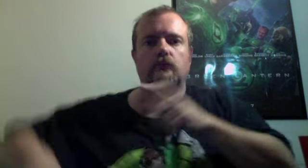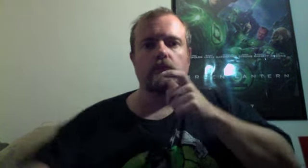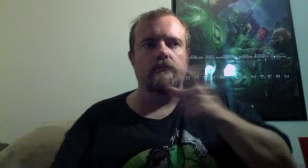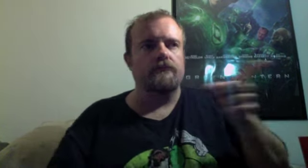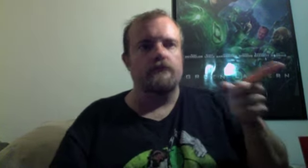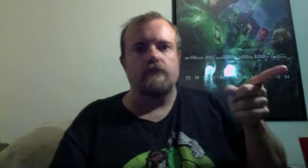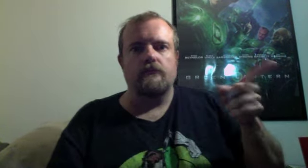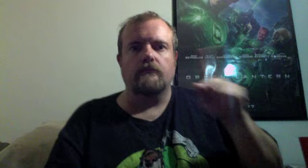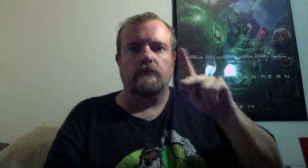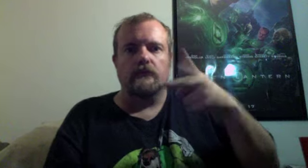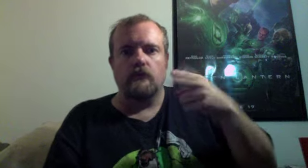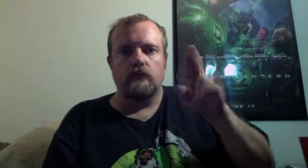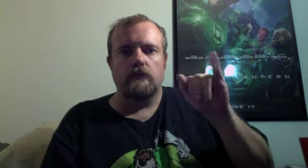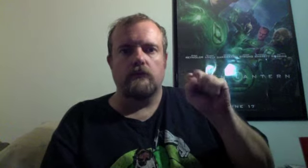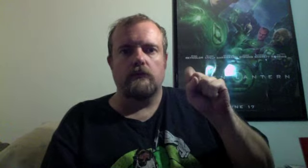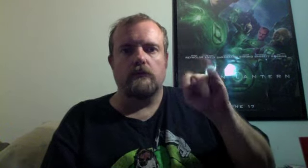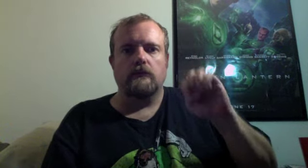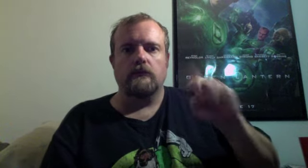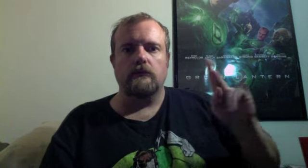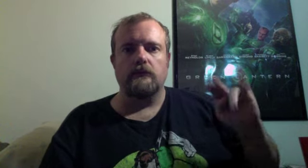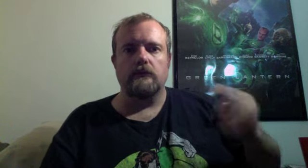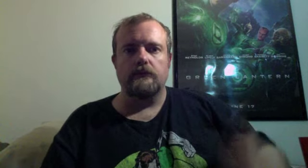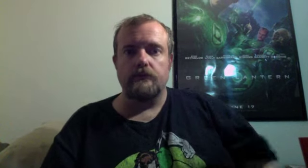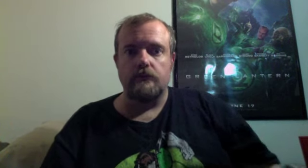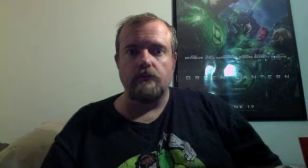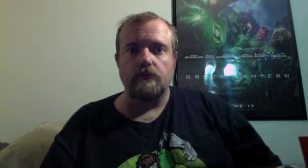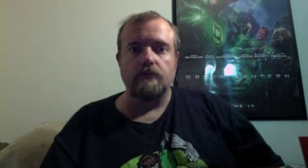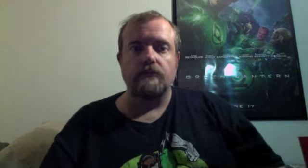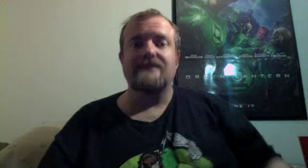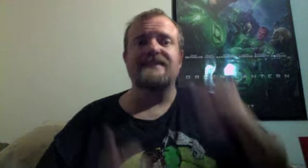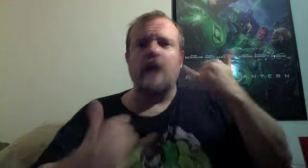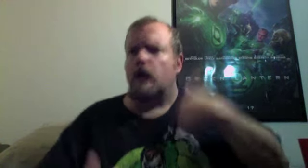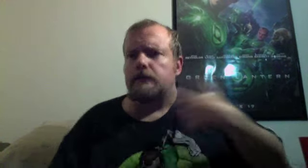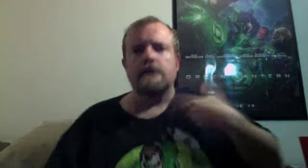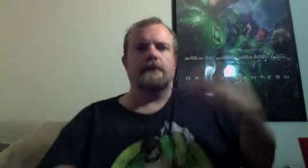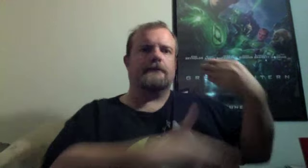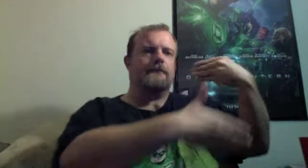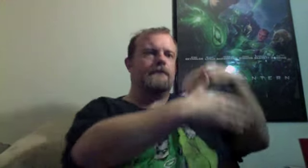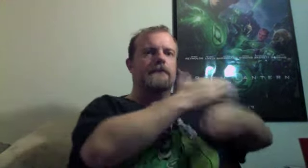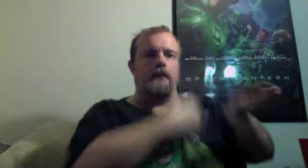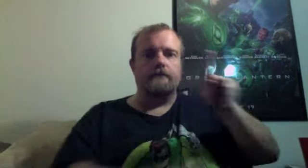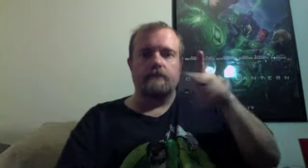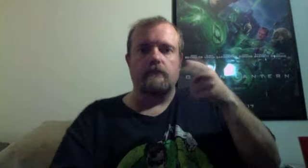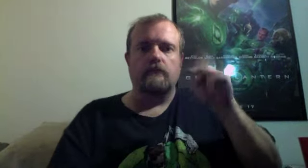To make the rounds, they trace a template on steel, then cut along the lines with the metal bandsaw.